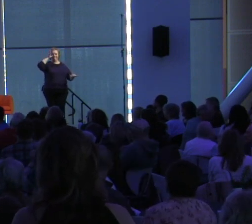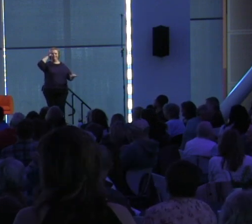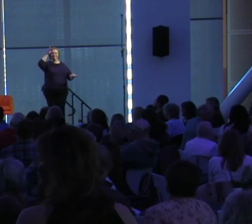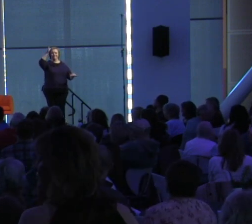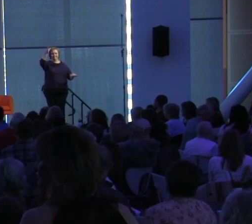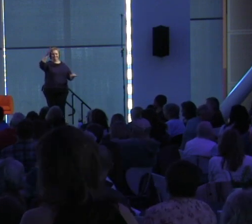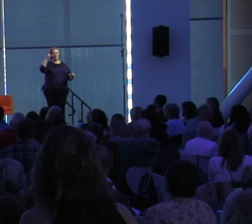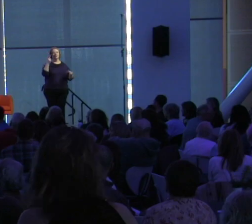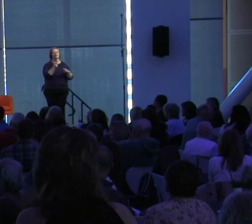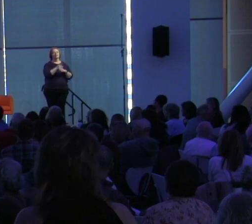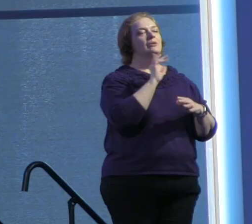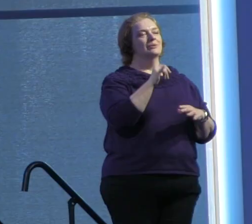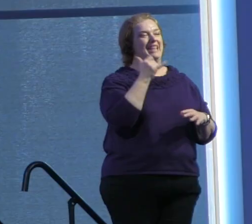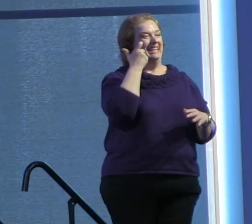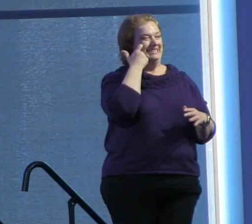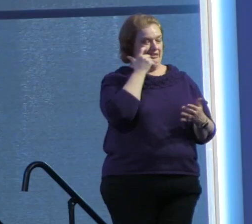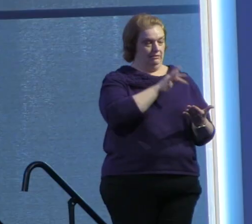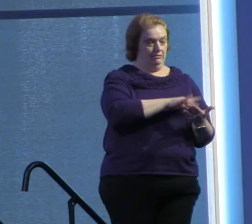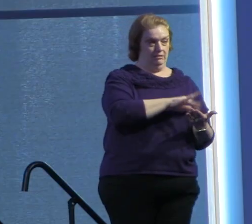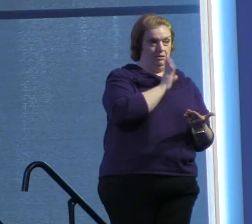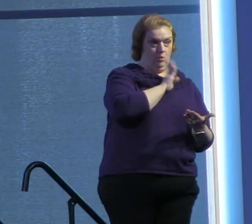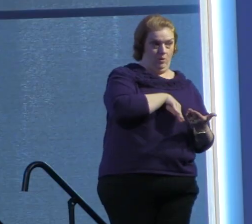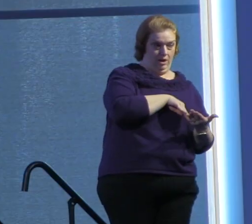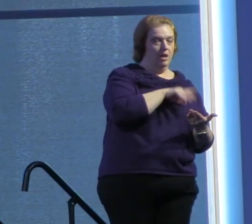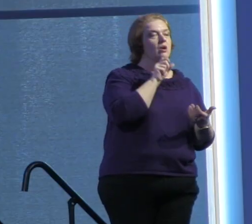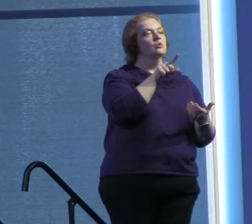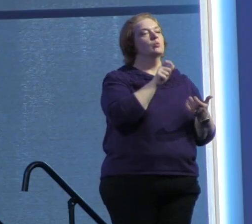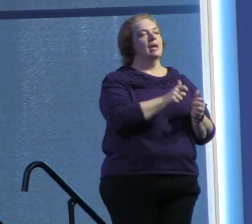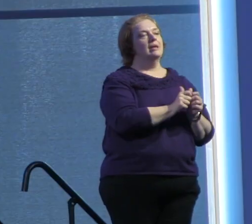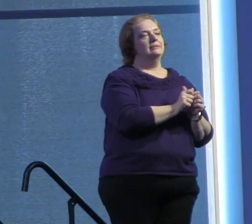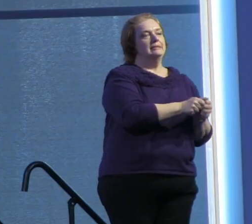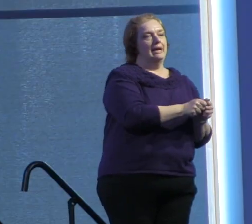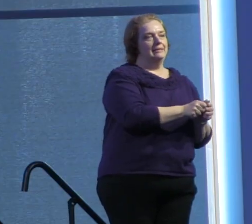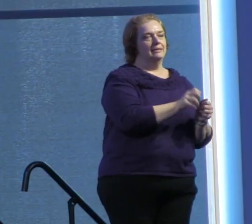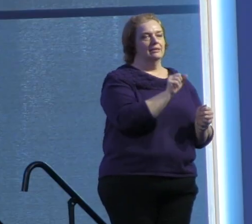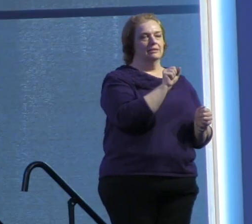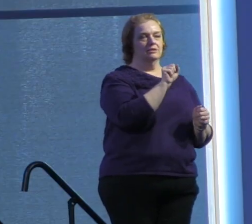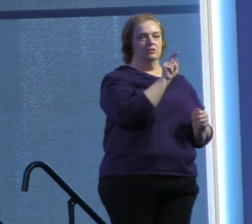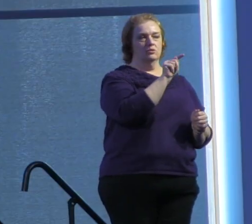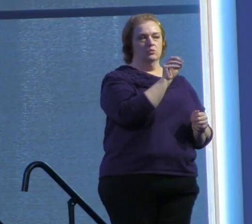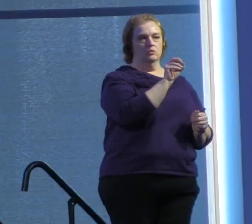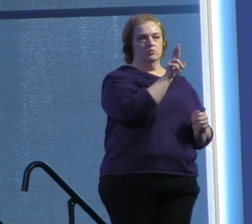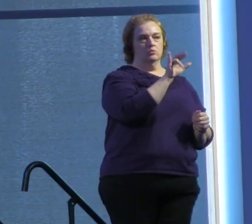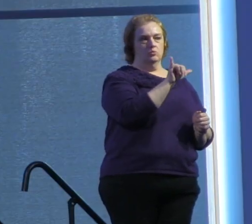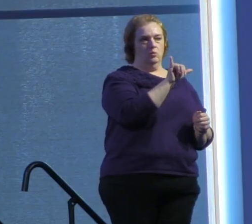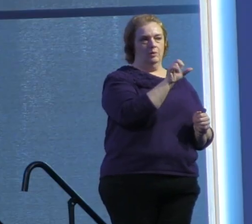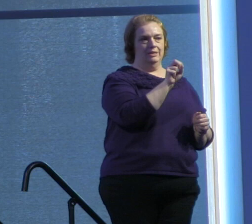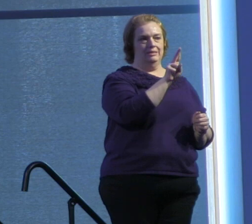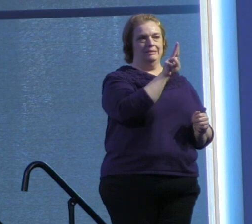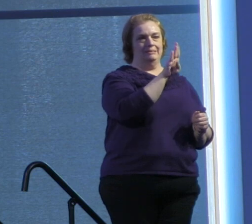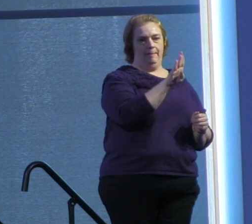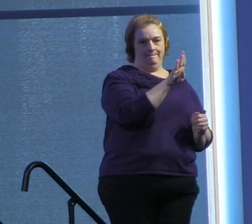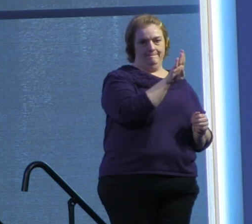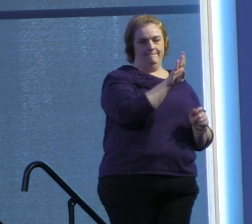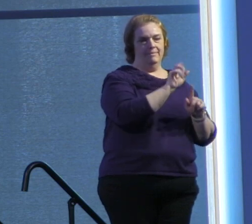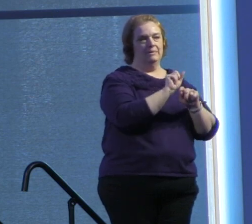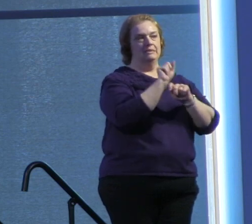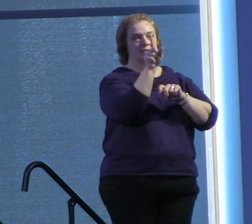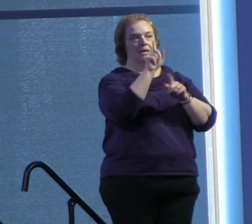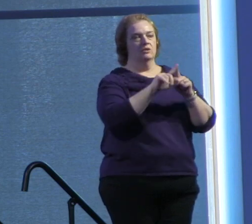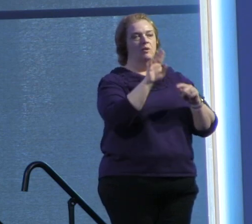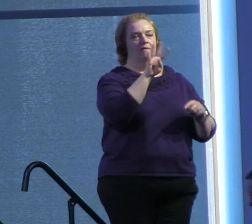that electronic device I just had you silence to text story sub, as one word, story sub, to